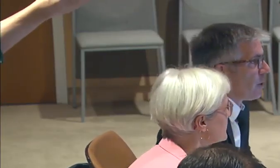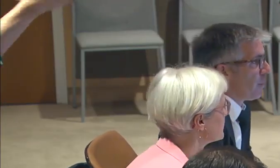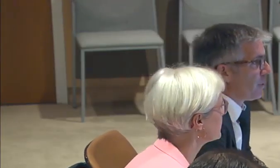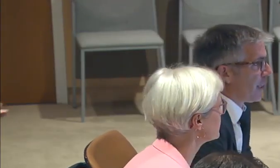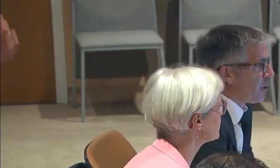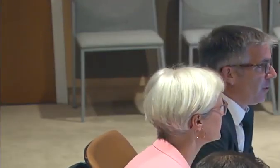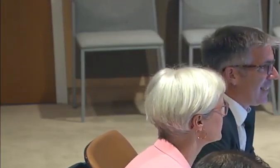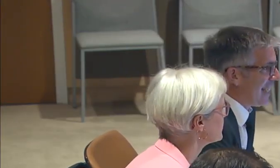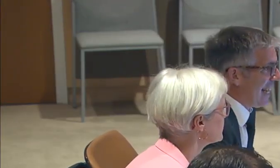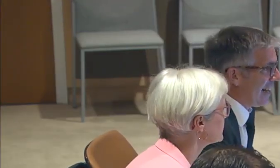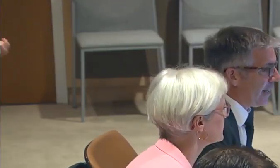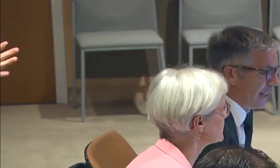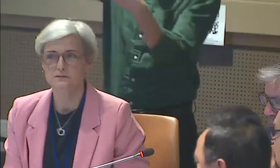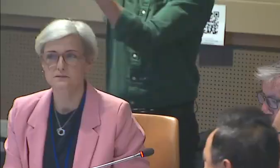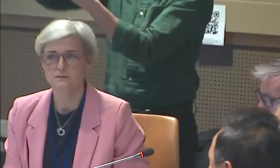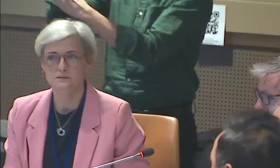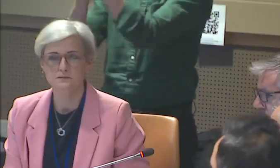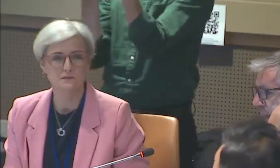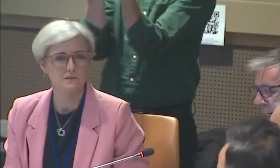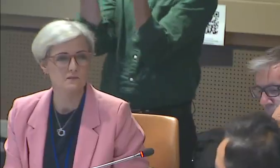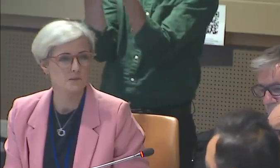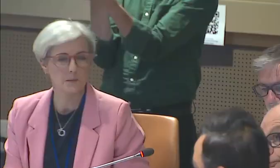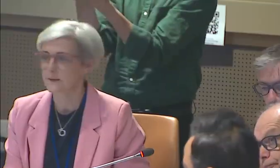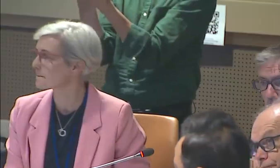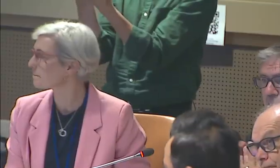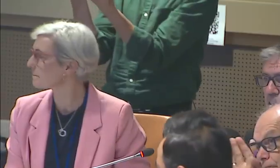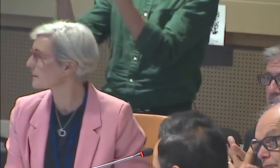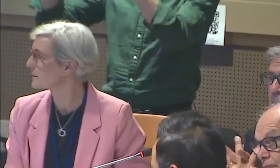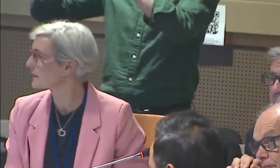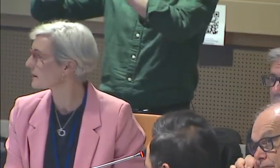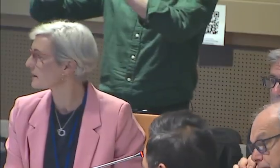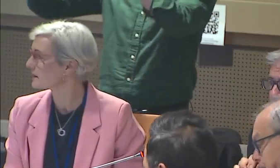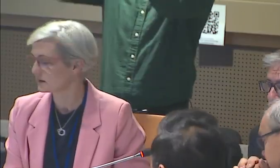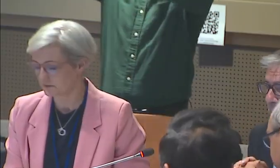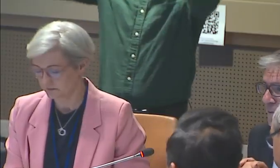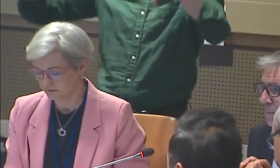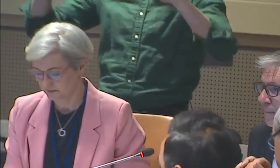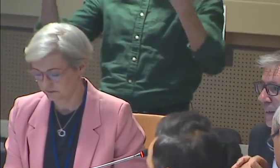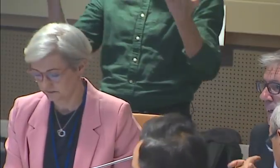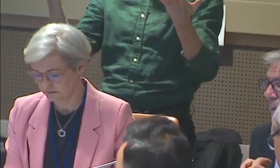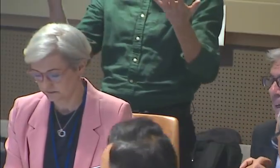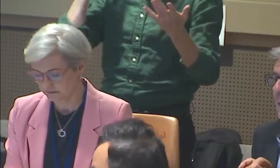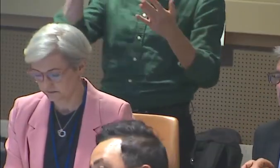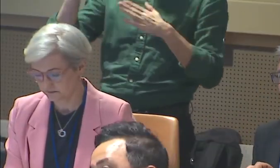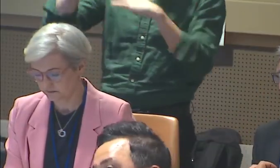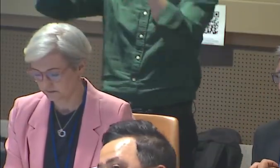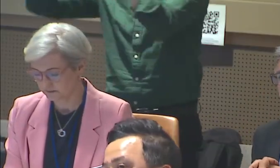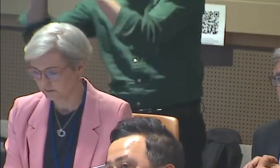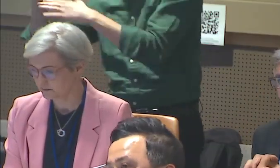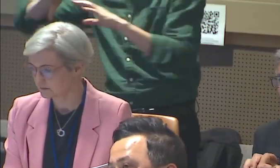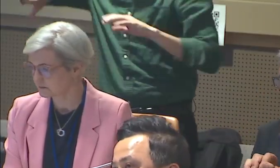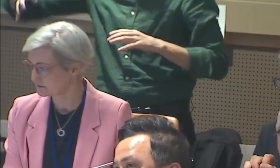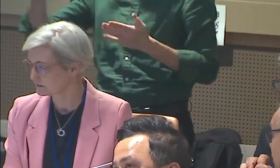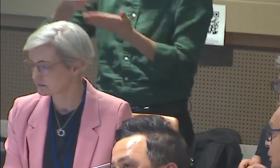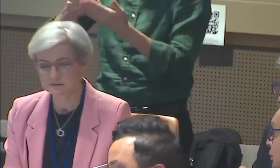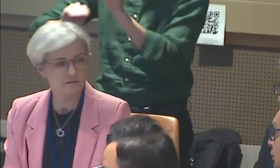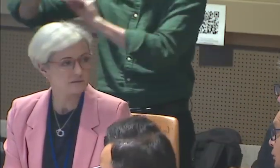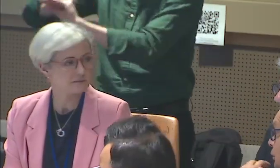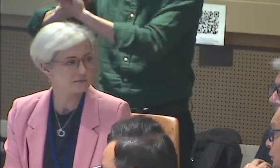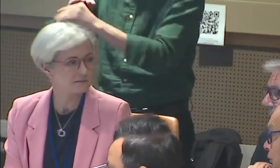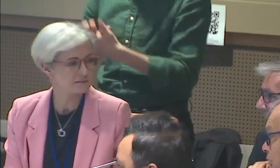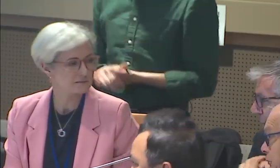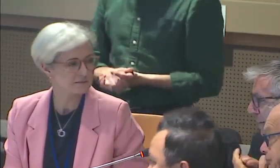Inclusive Social Protection, Care and Support in Low-Income Countries. We are really pleased to welcome